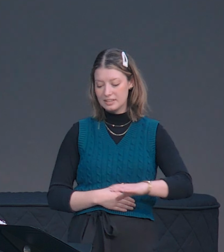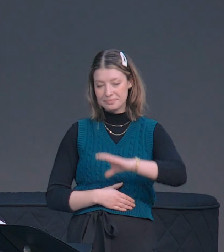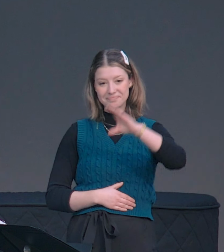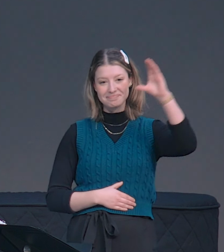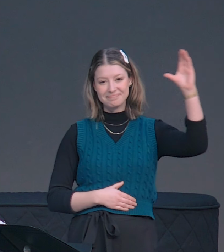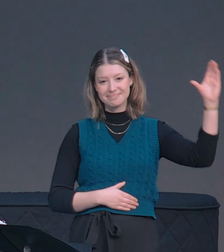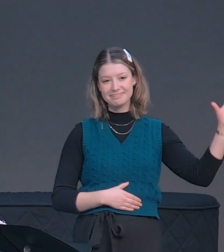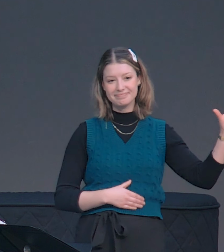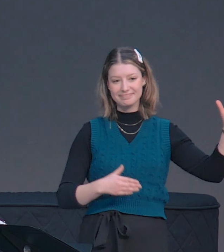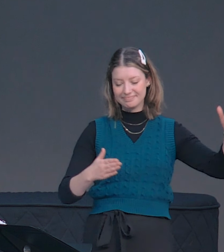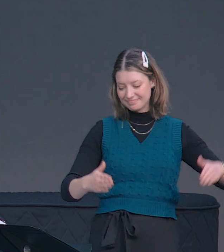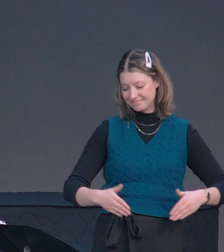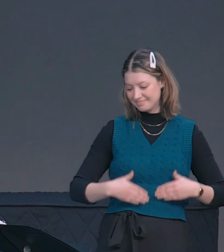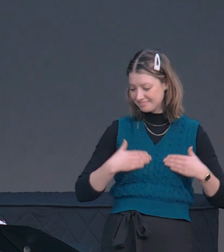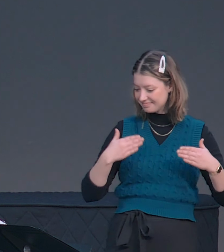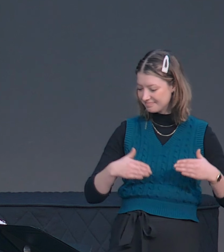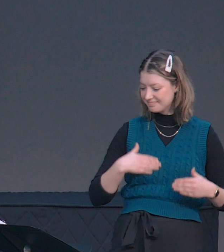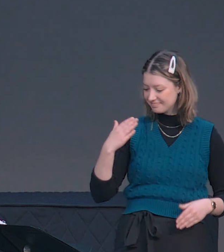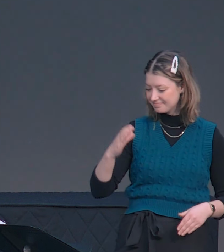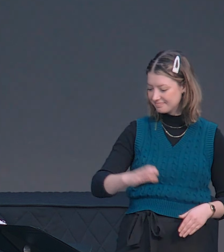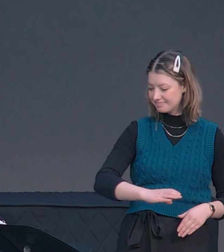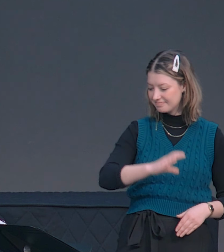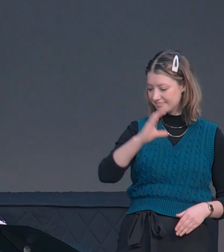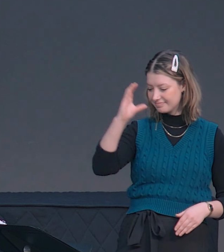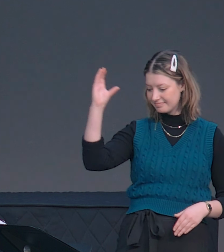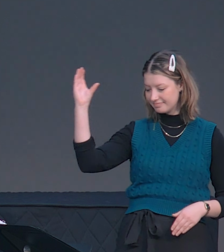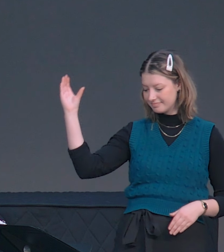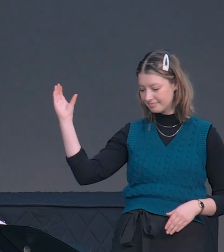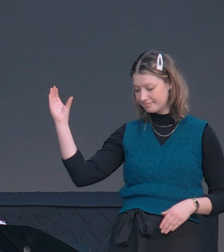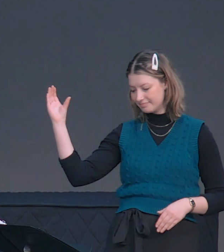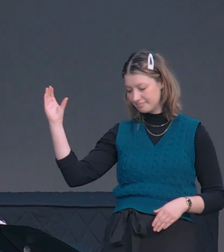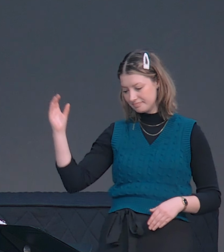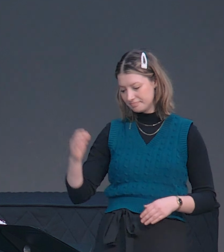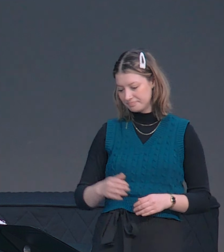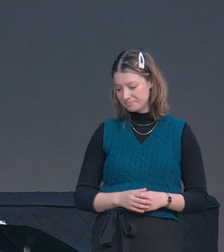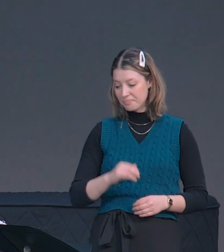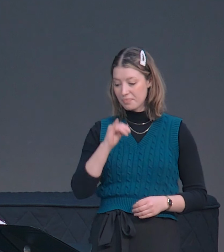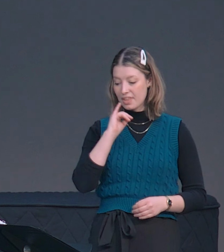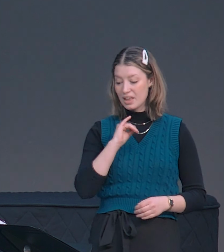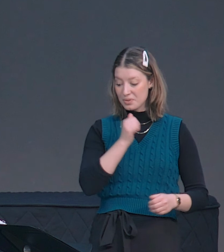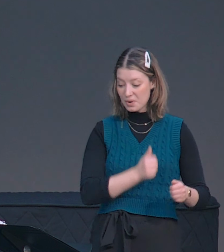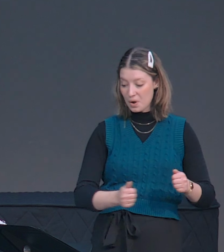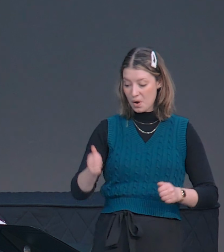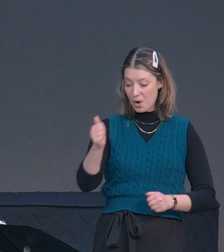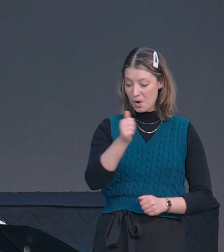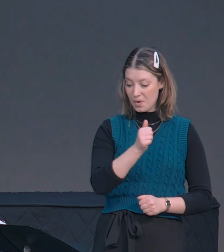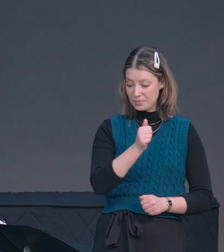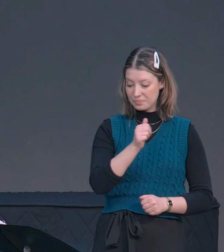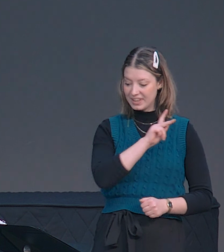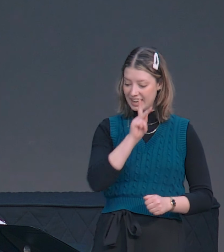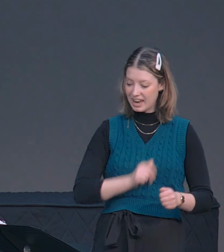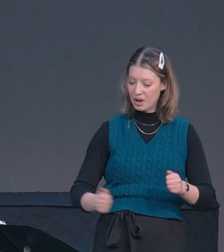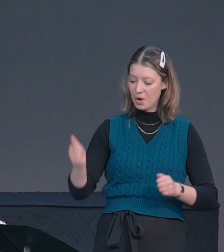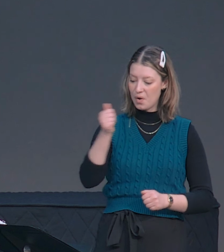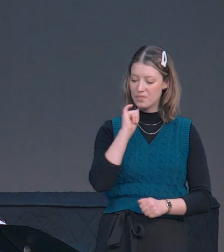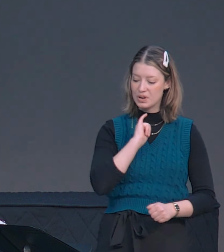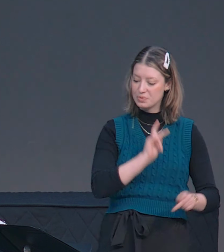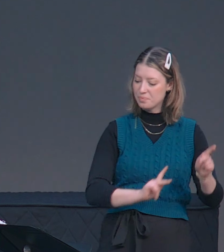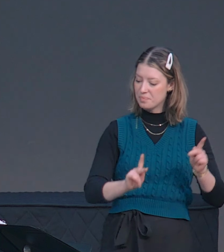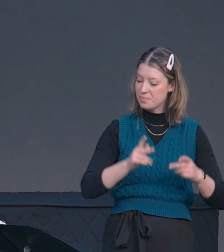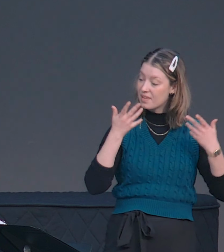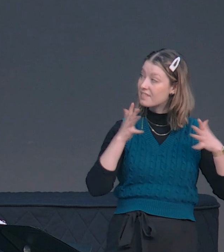noel noel noel born is the king